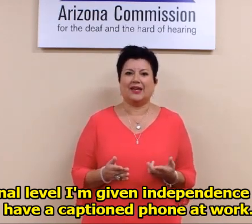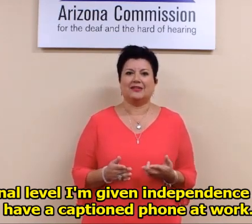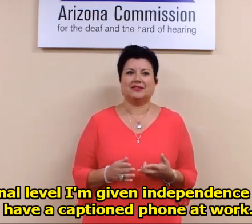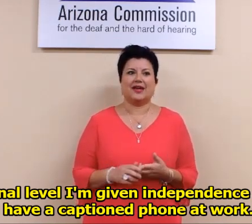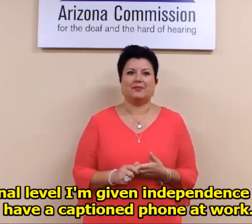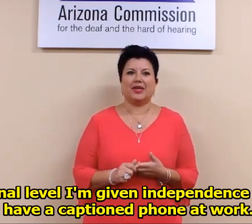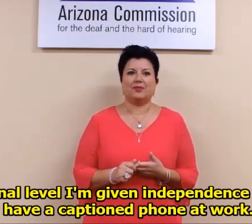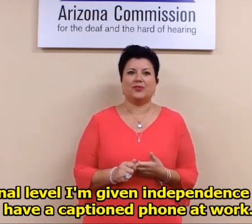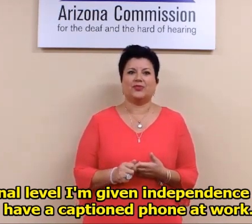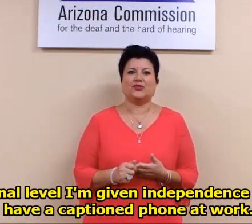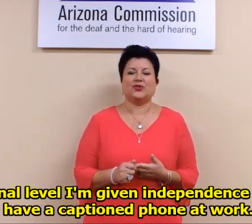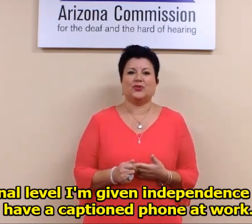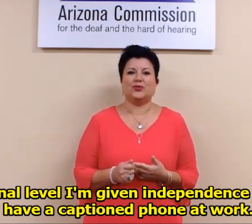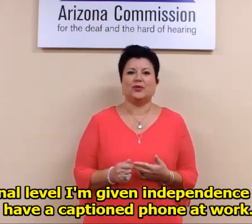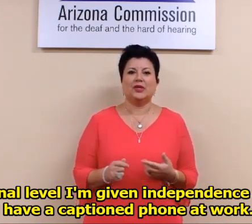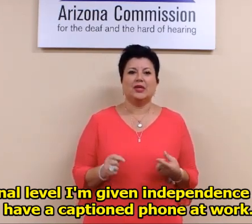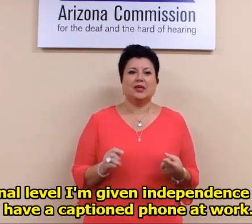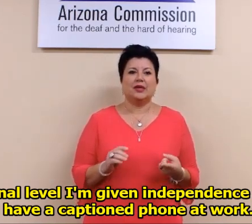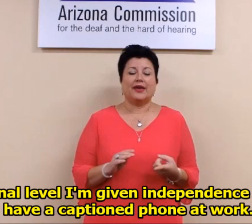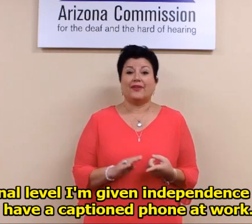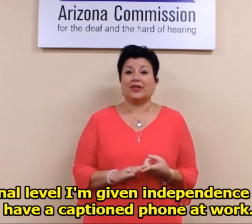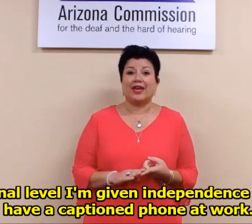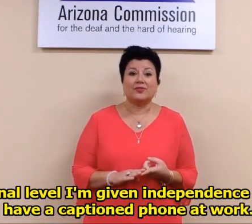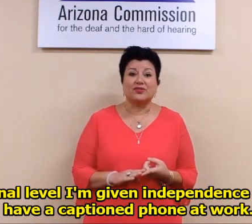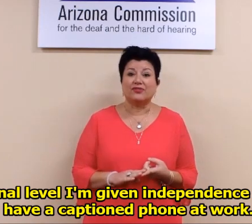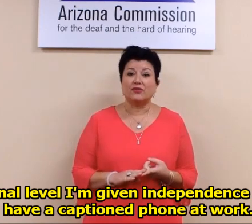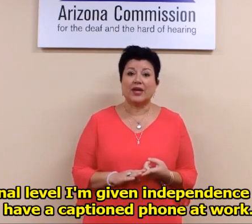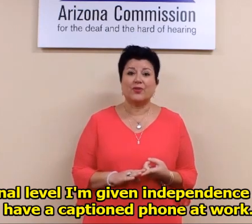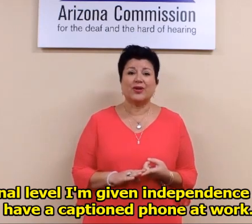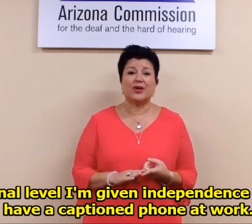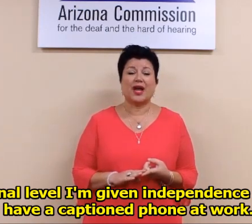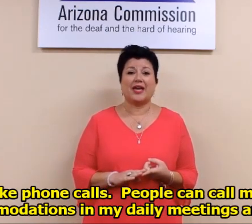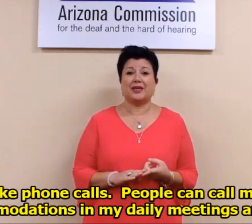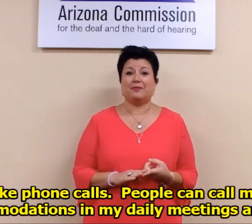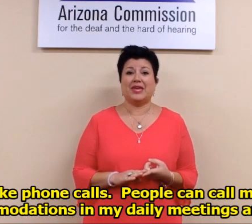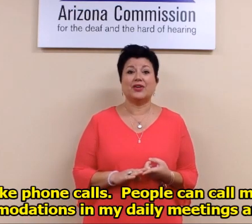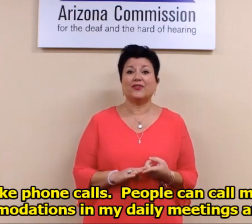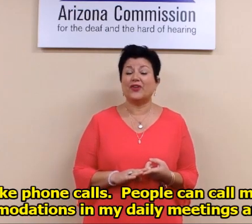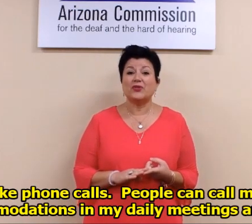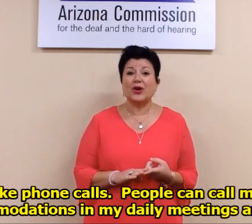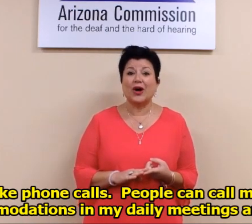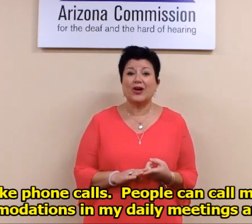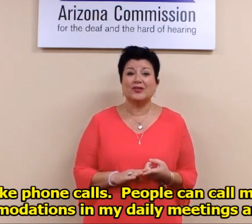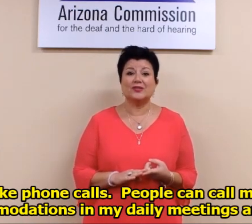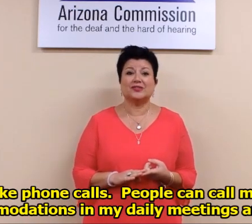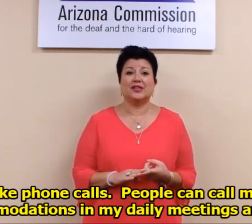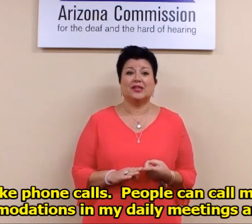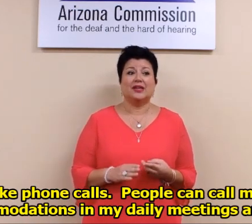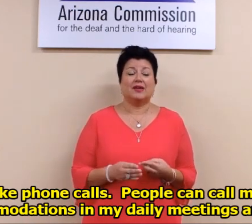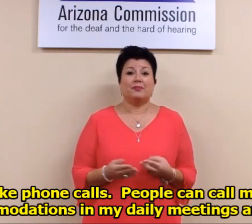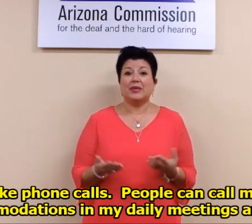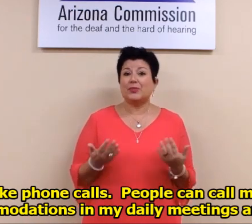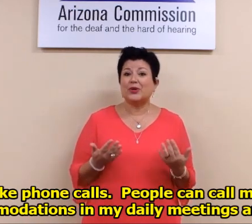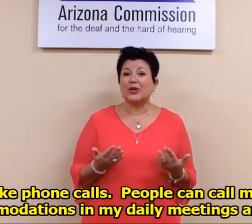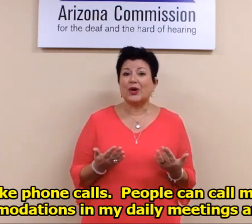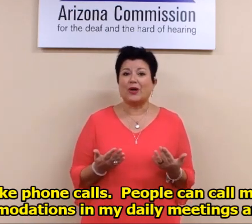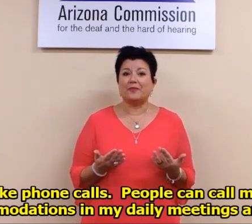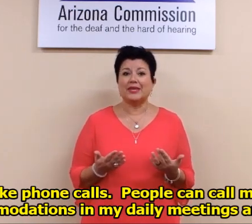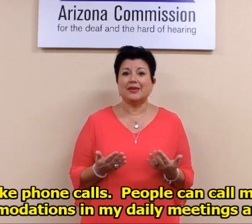and I'm able to have a captioned phone at work. I can make phone calls. People can call